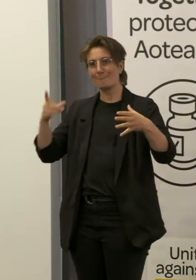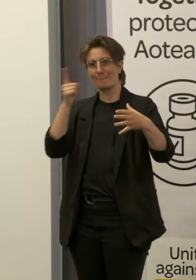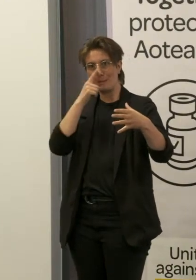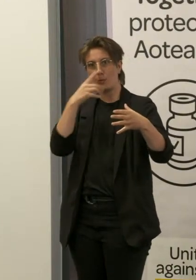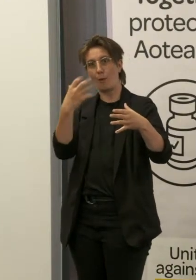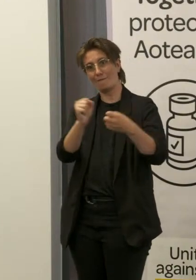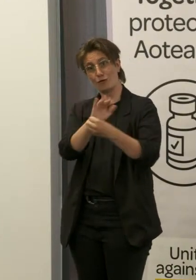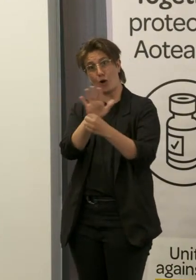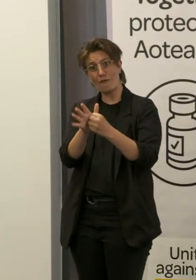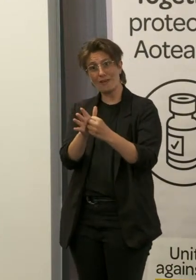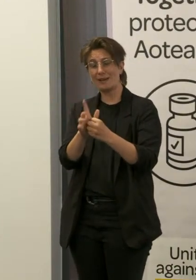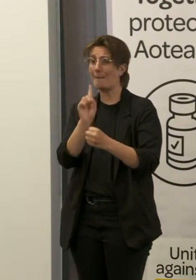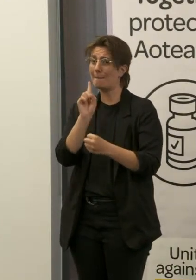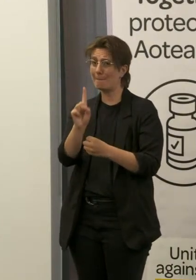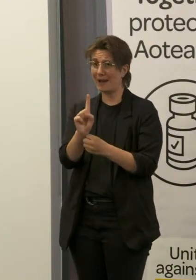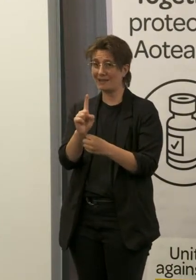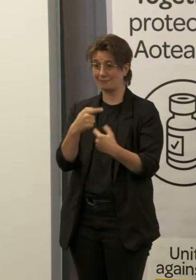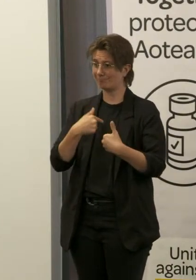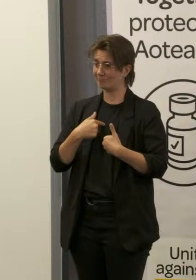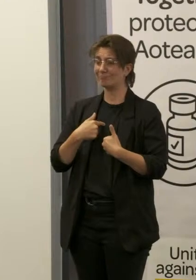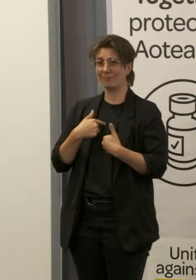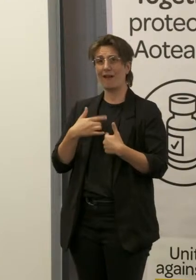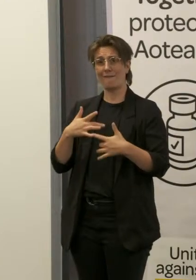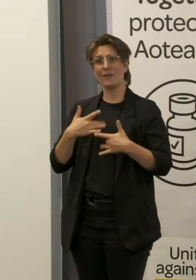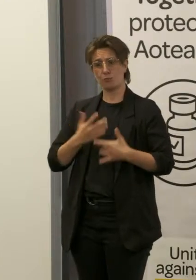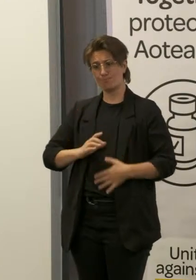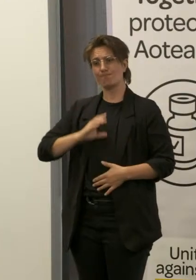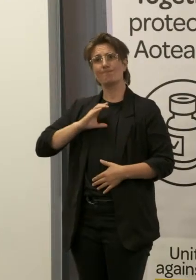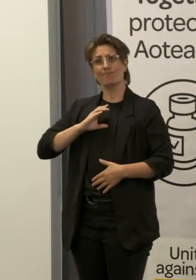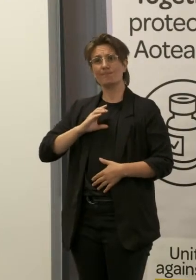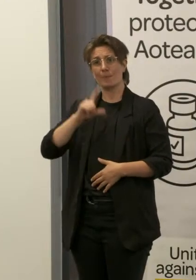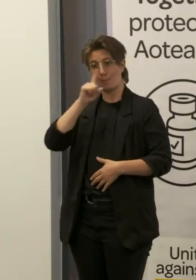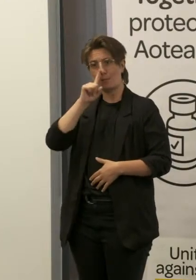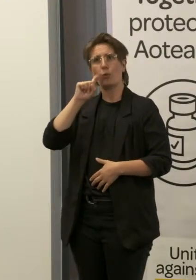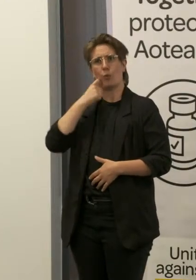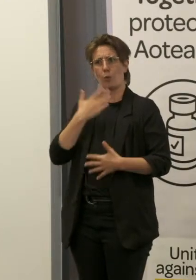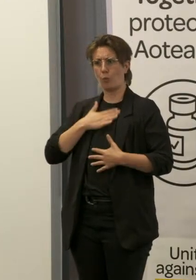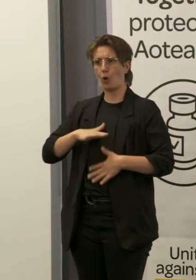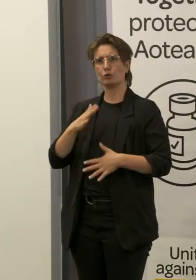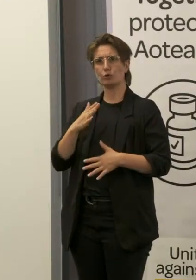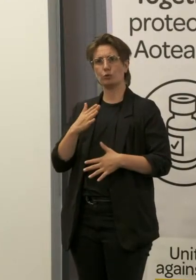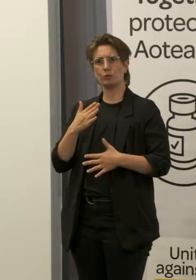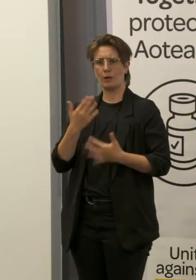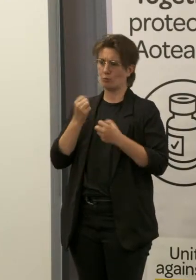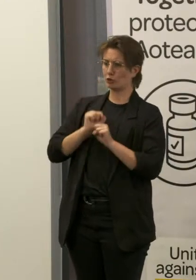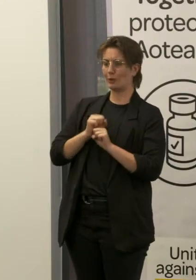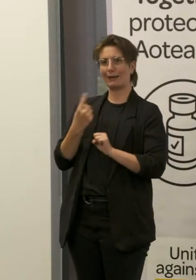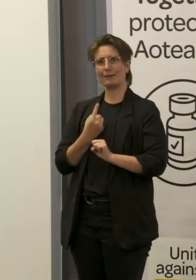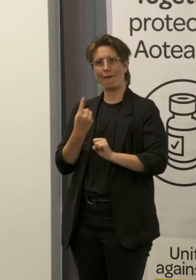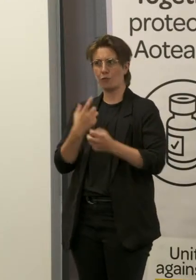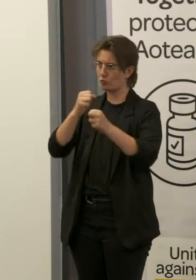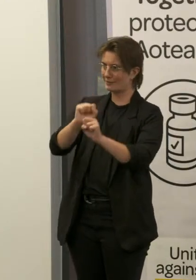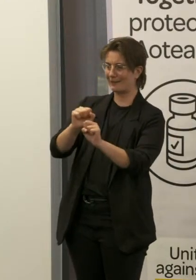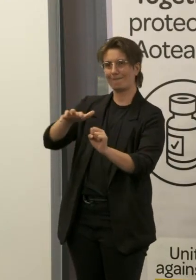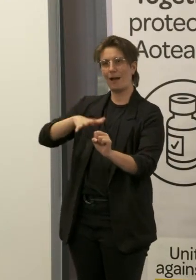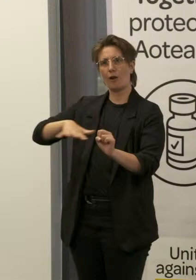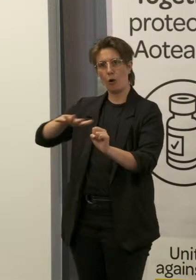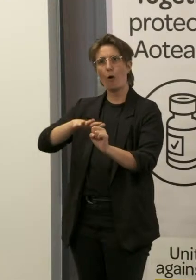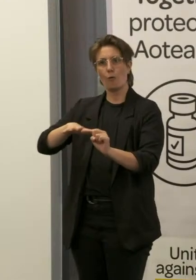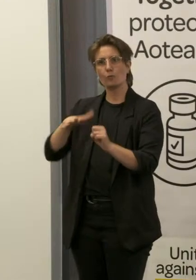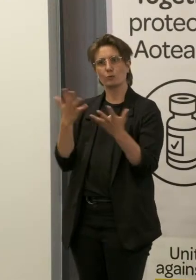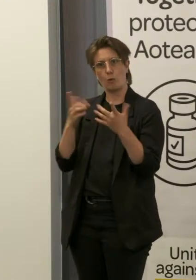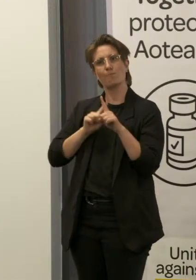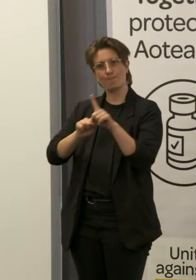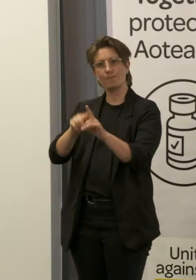thing to protect themselves and their whānau and the wider community as well. There's a question down the back. Yeah, how close is the current PCR testing